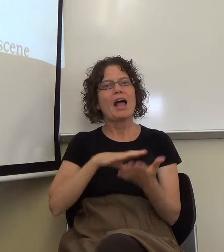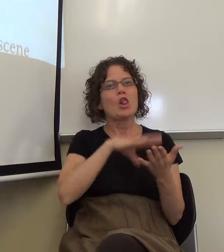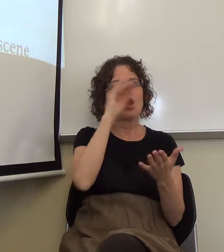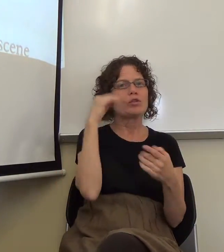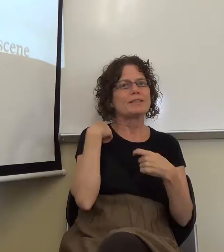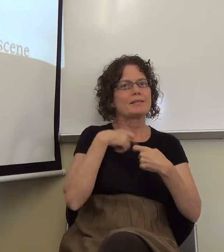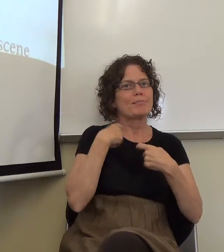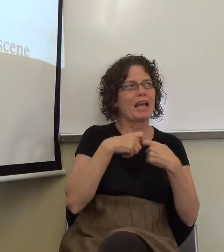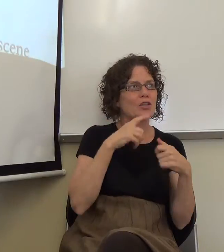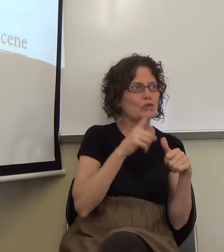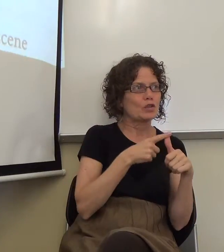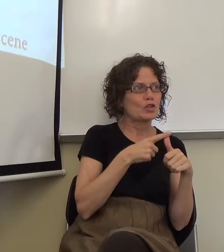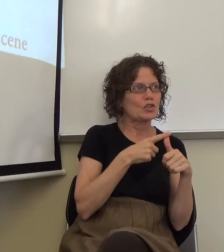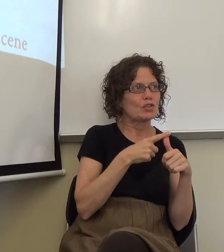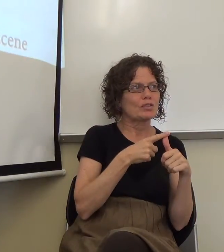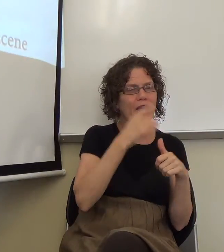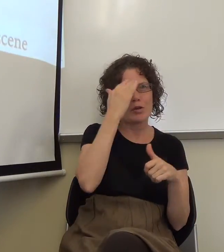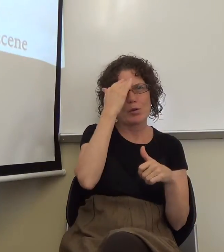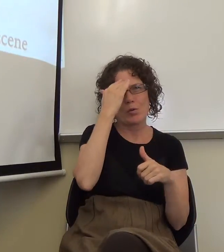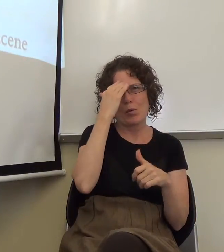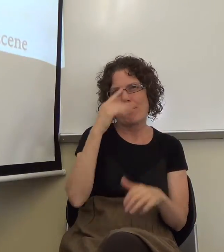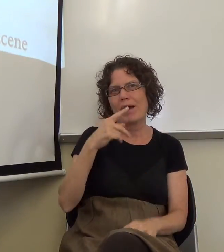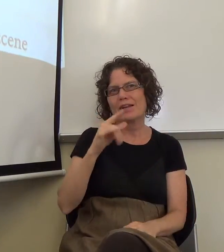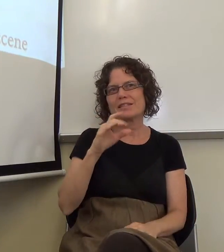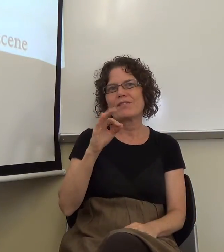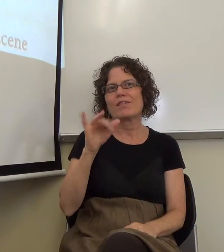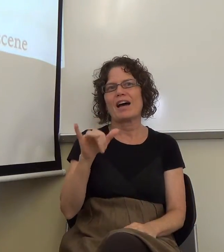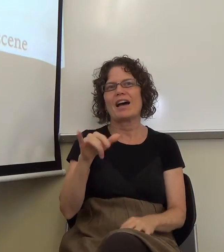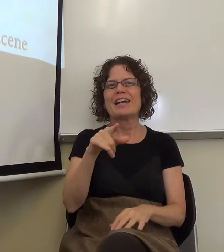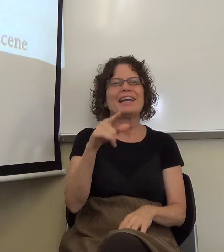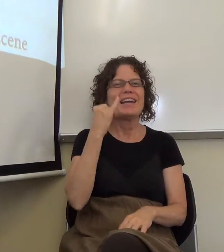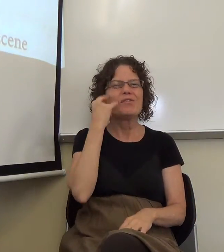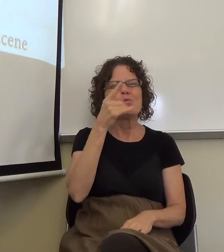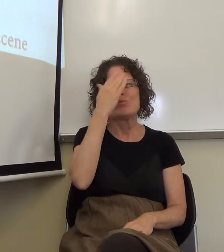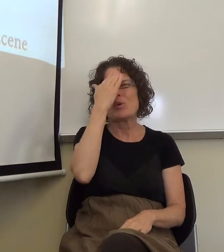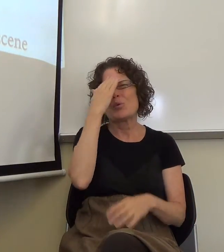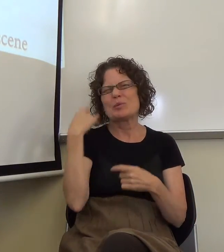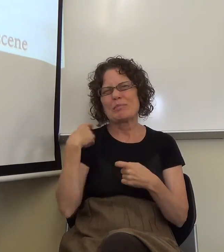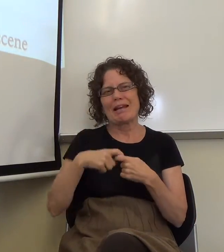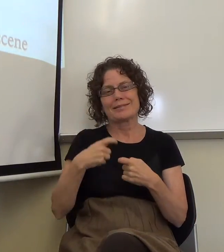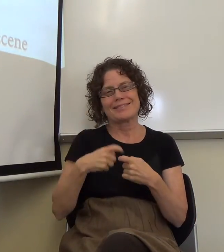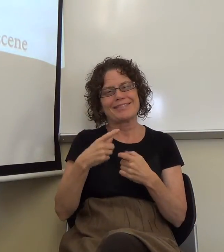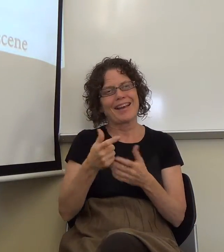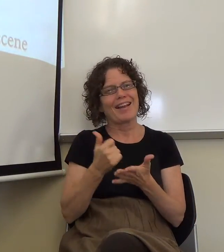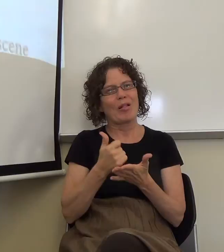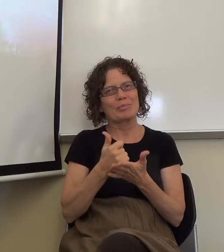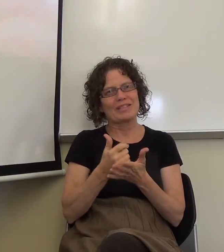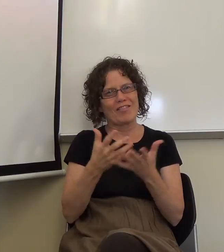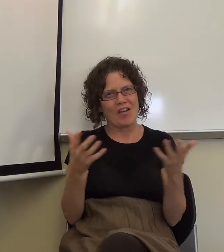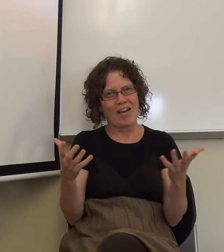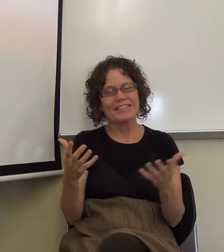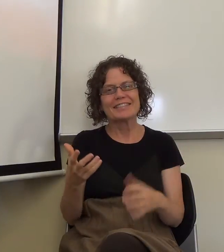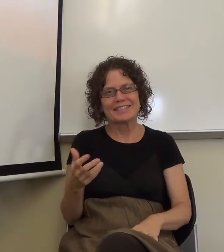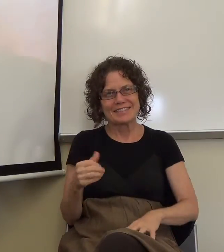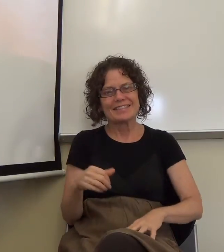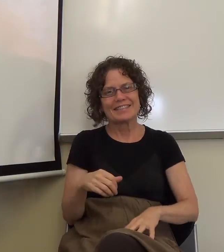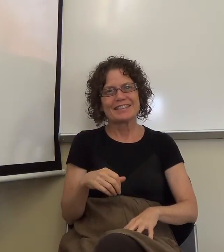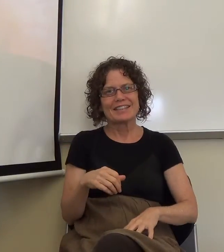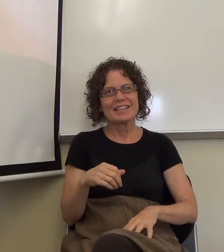trying. Exactly, yeah. If you know Spanish a lot, that will really help you. Because if you, for one thing, even